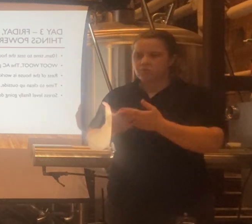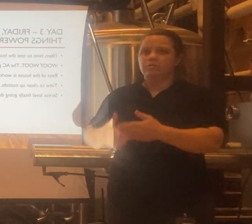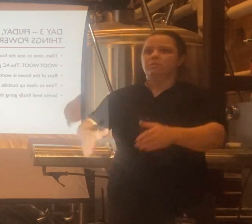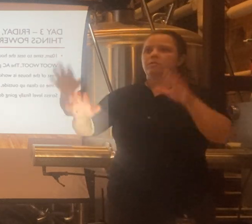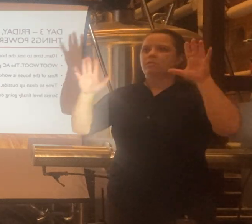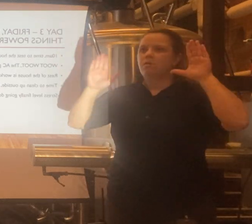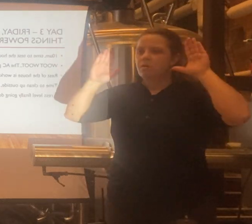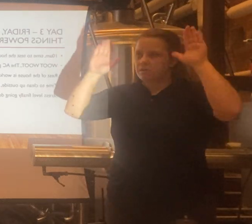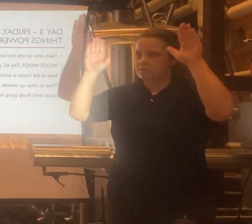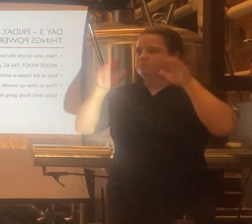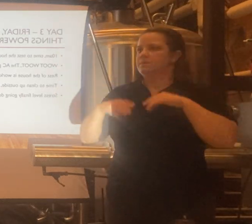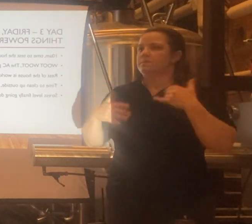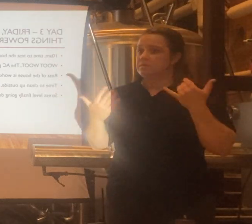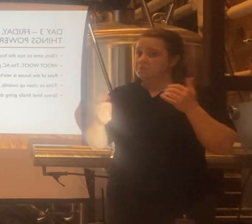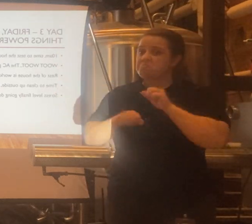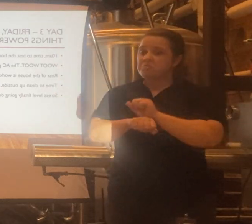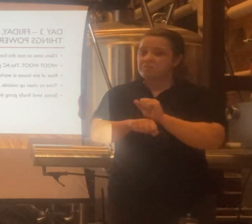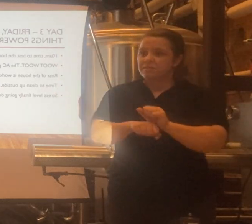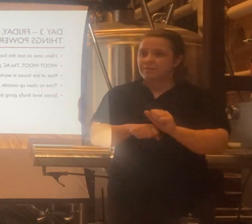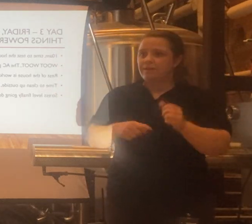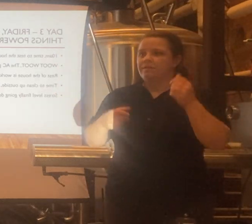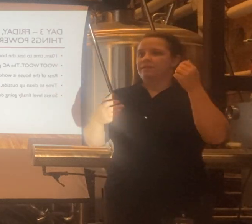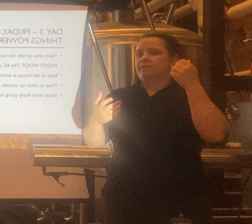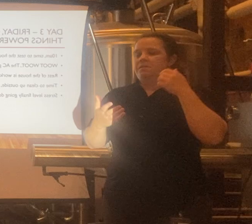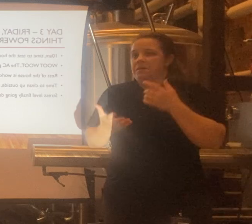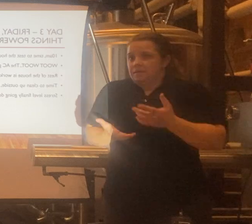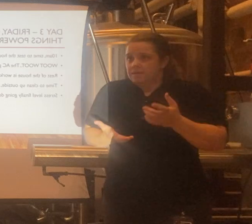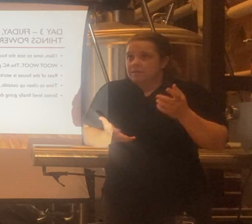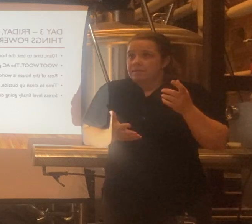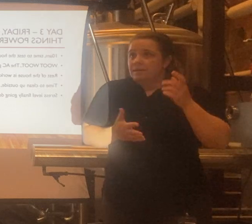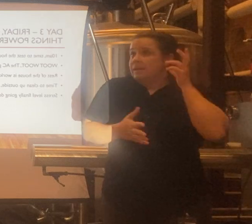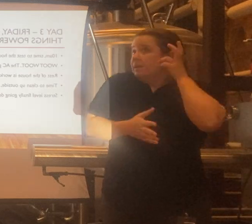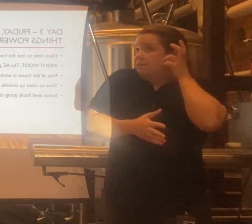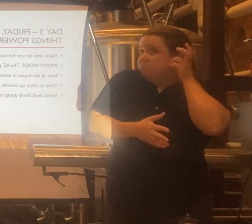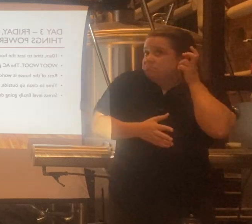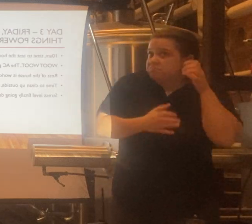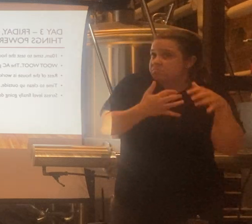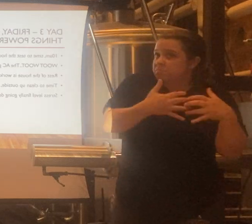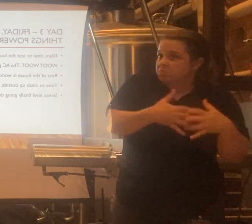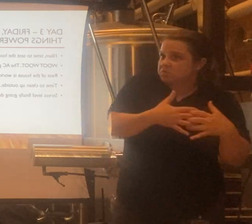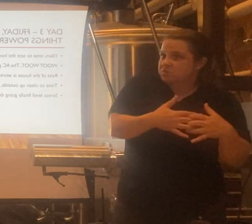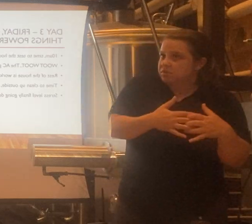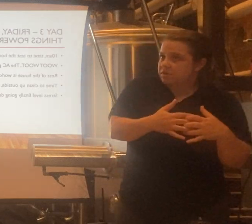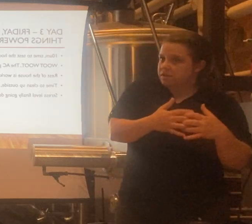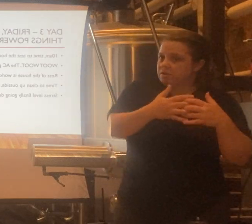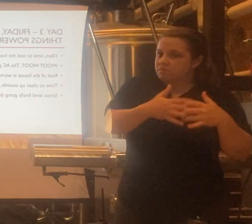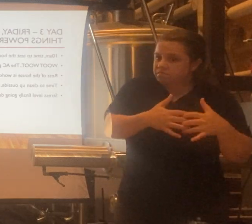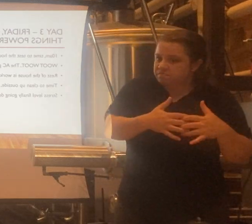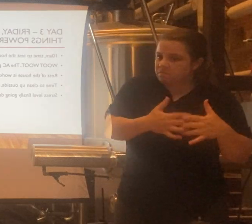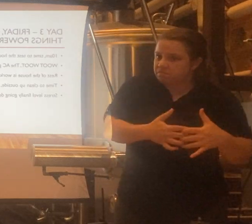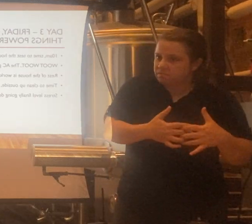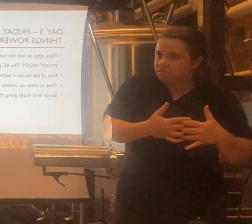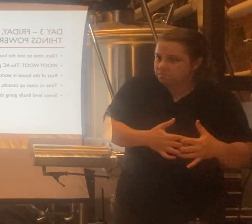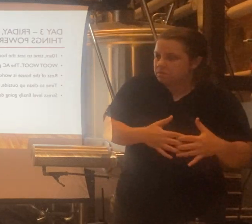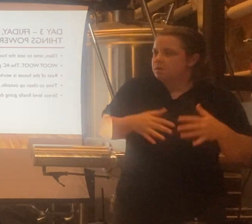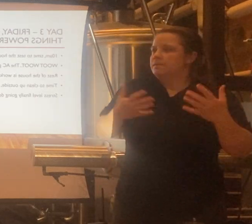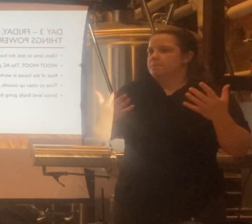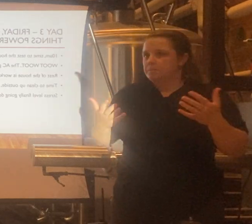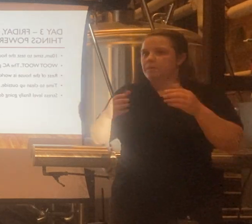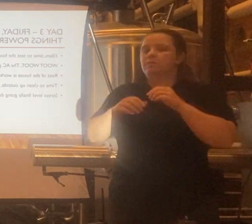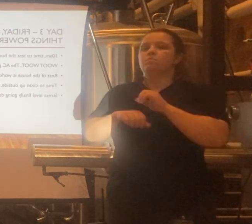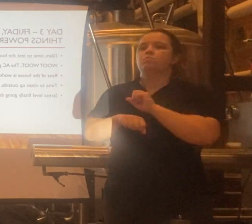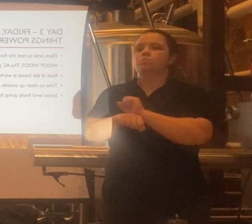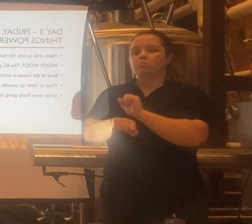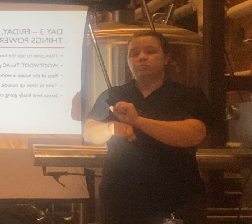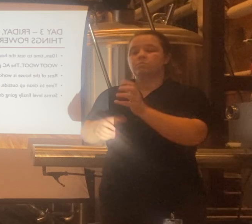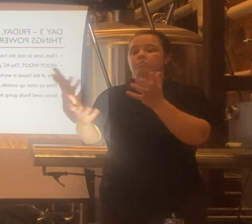could hear the generator getting bogged down when the AC came on, but it worked, right? So I was really happy.